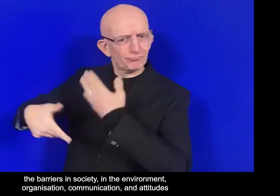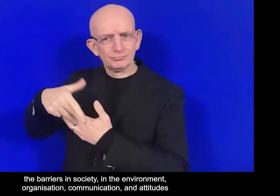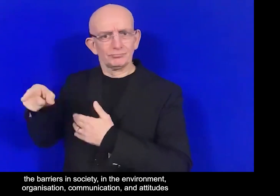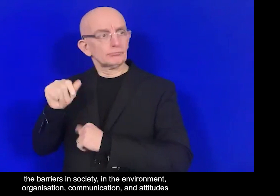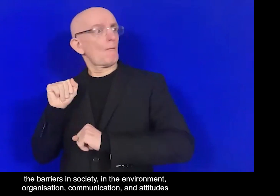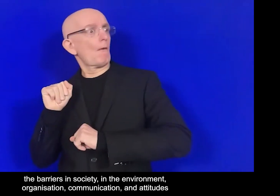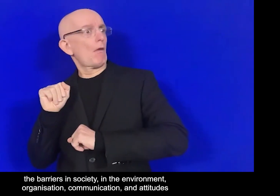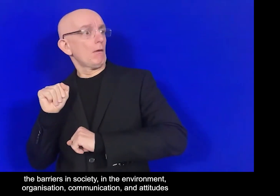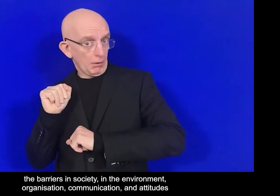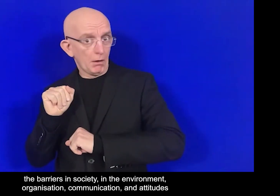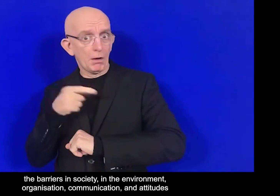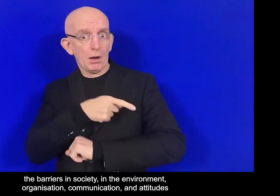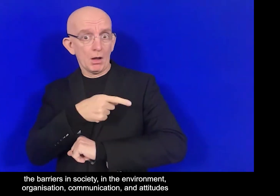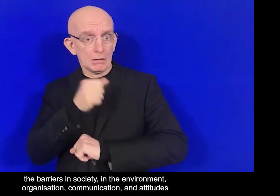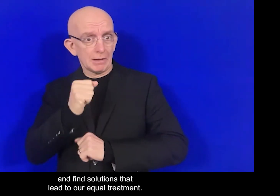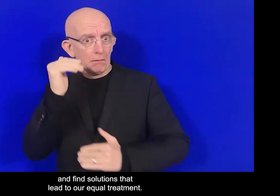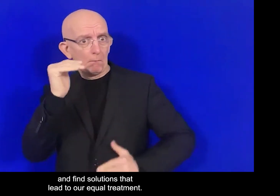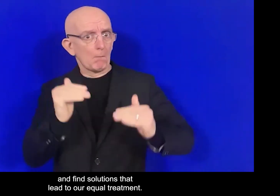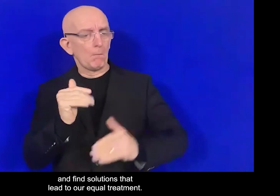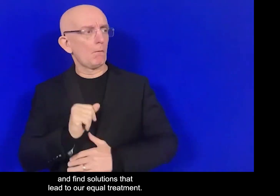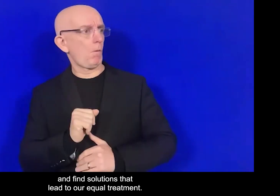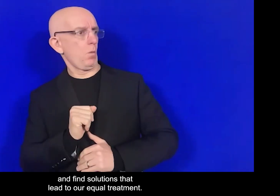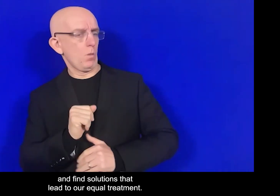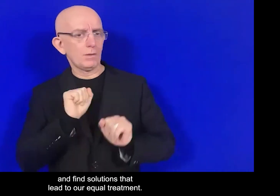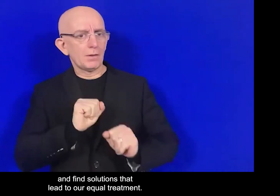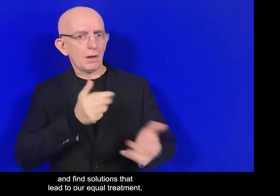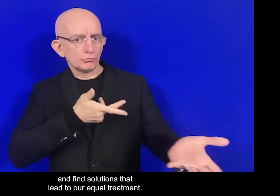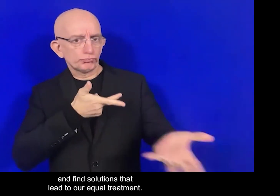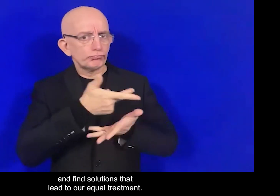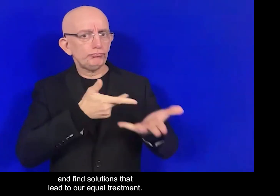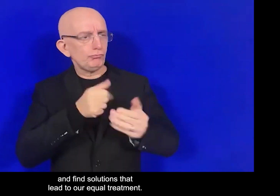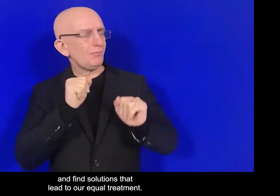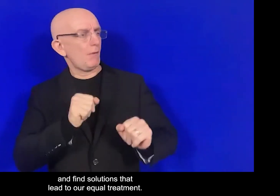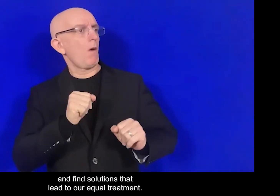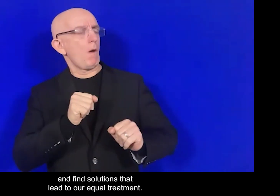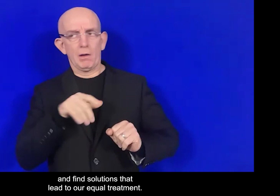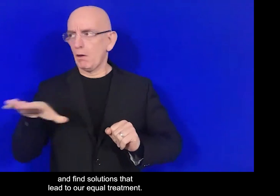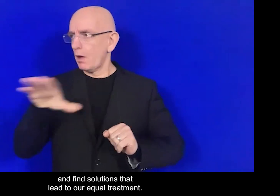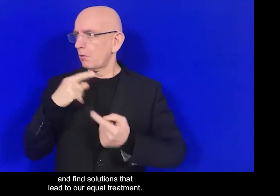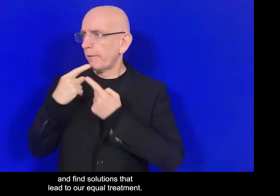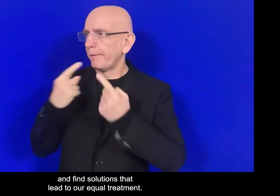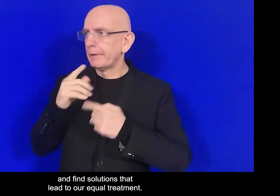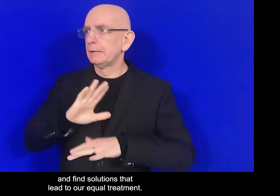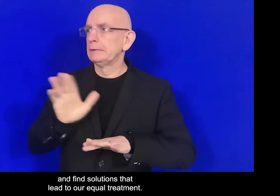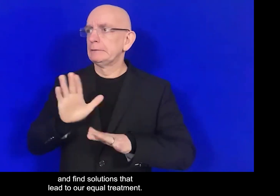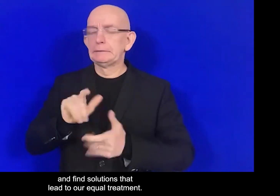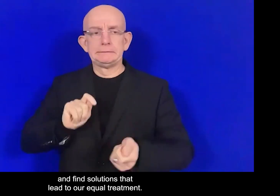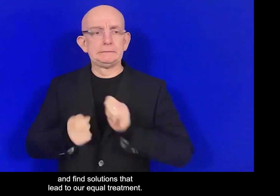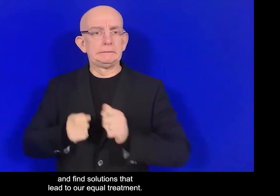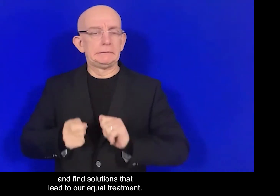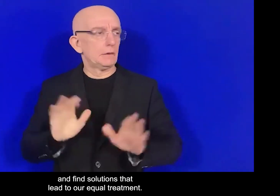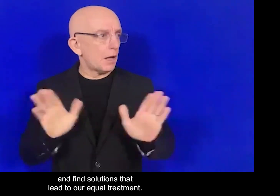communication, and attitude, and find solutions that lead to our equal treatment.